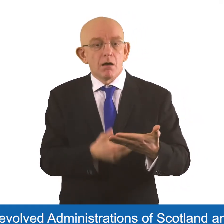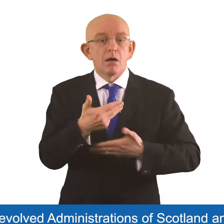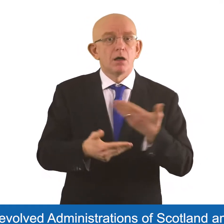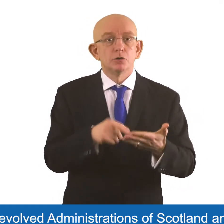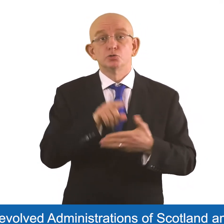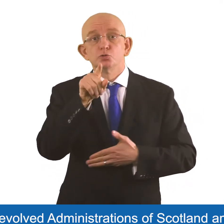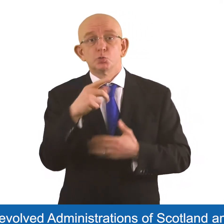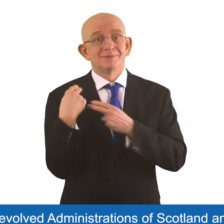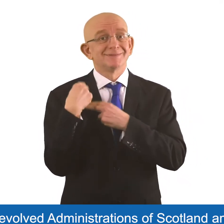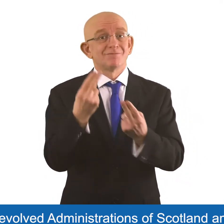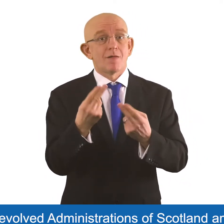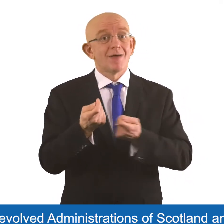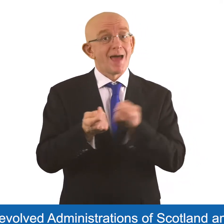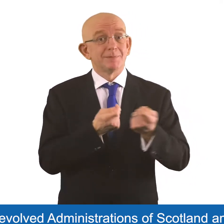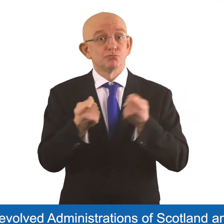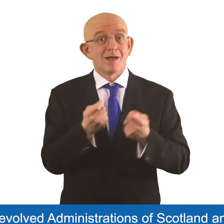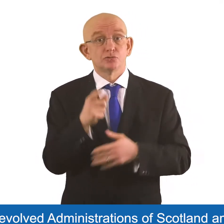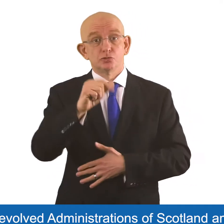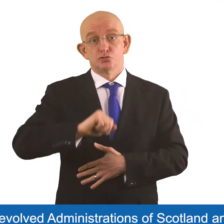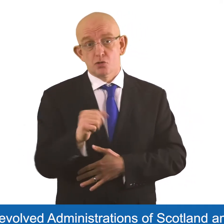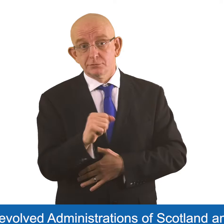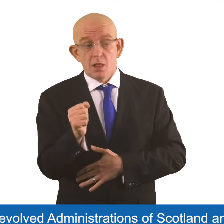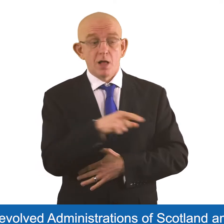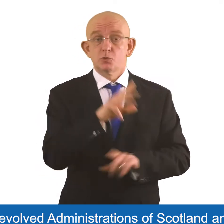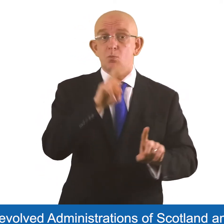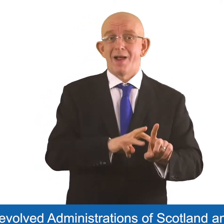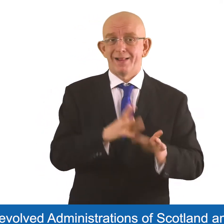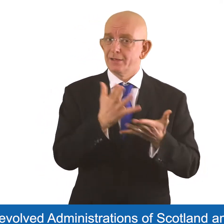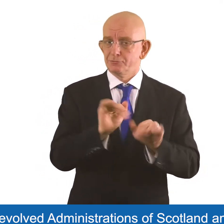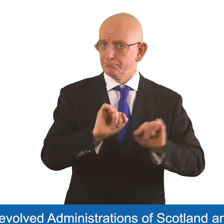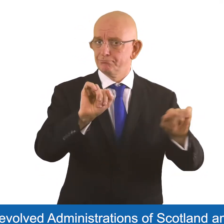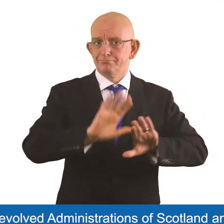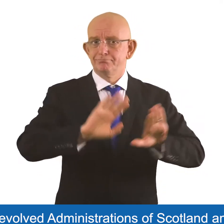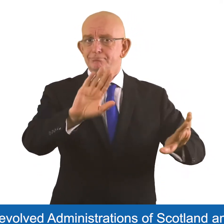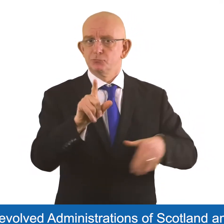on the devolved administrations of Scotland and Wales.